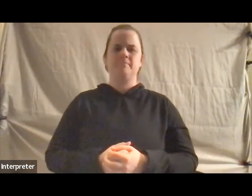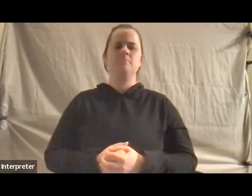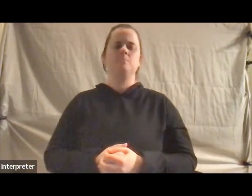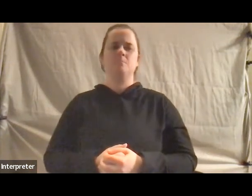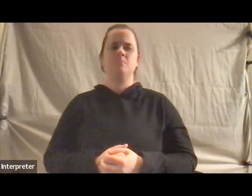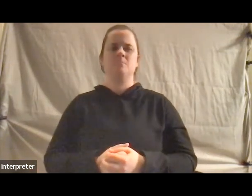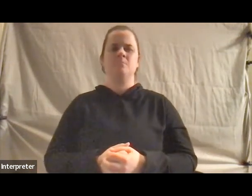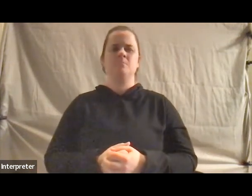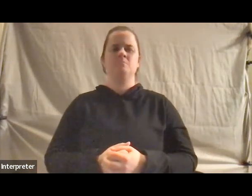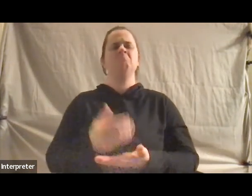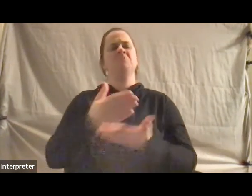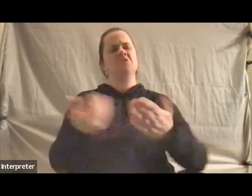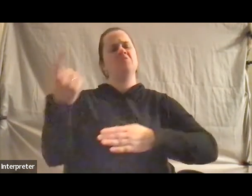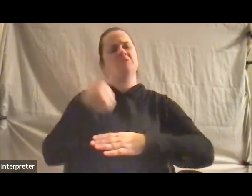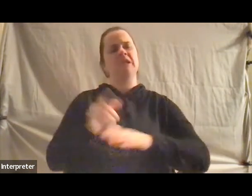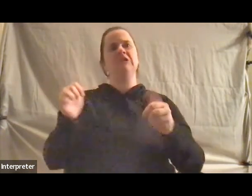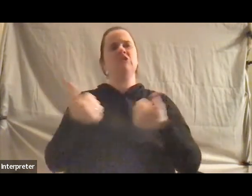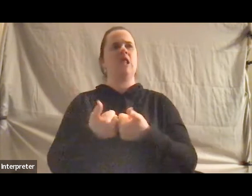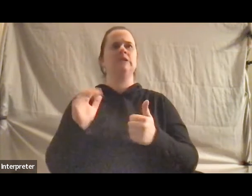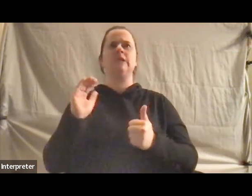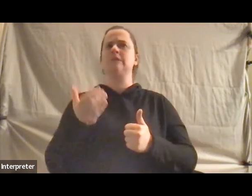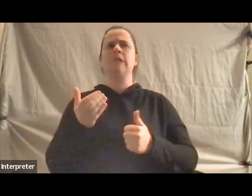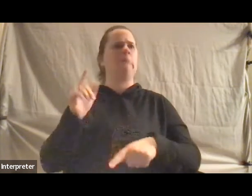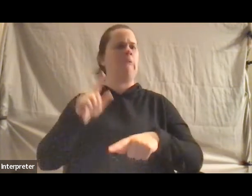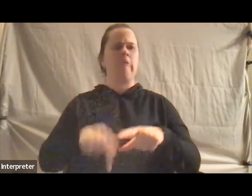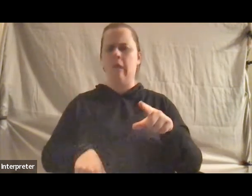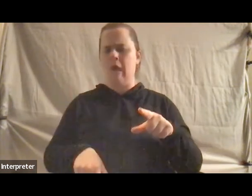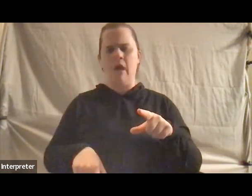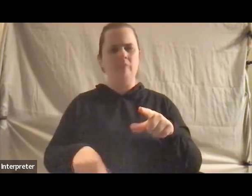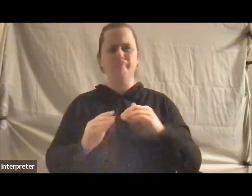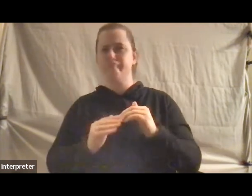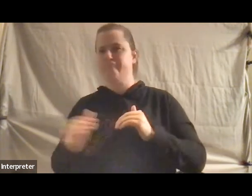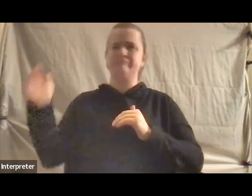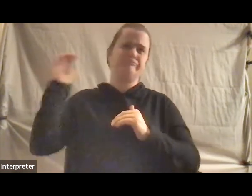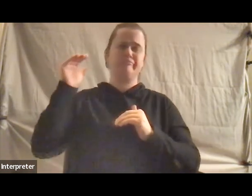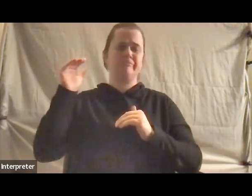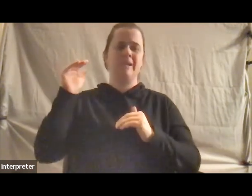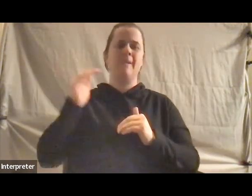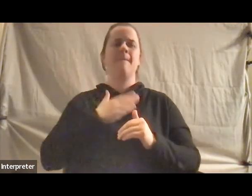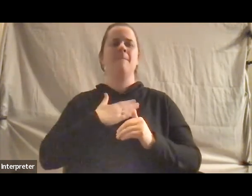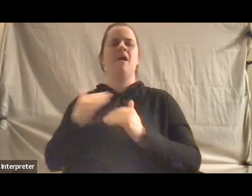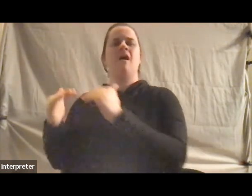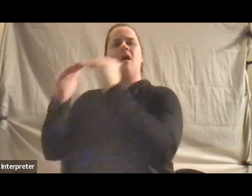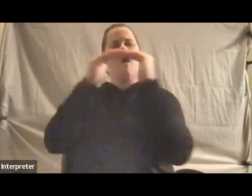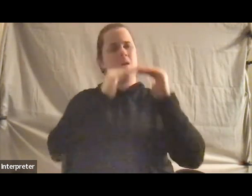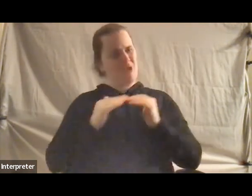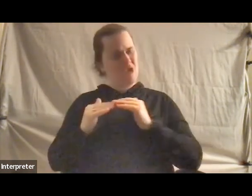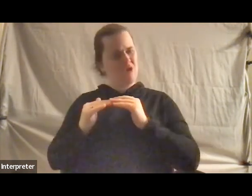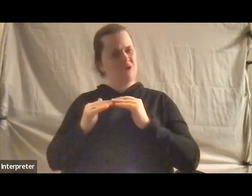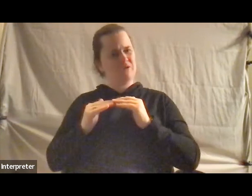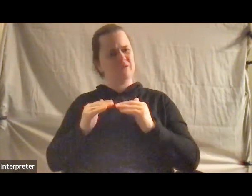our challenges seem insurmountable, my peers on the City Council and I continue to show